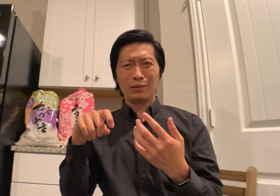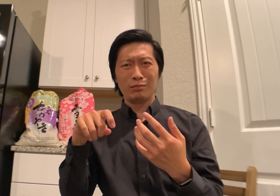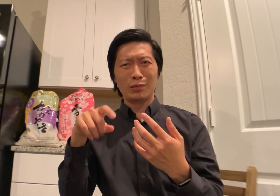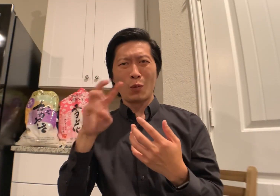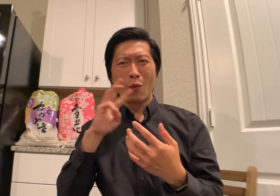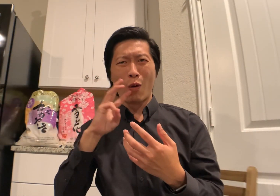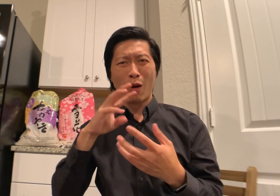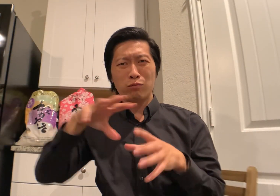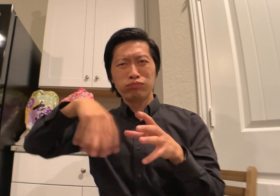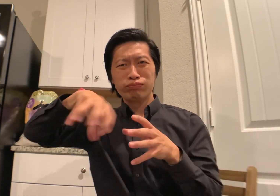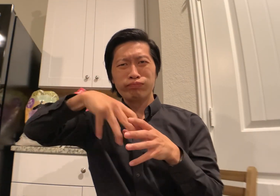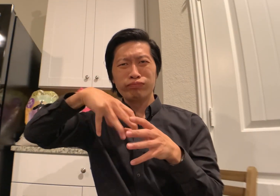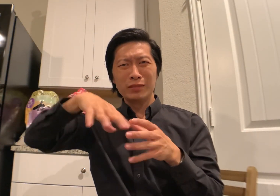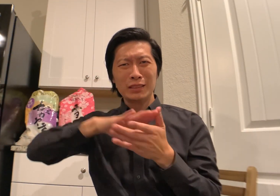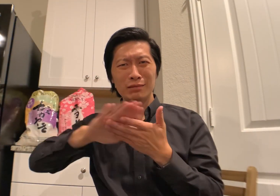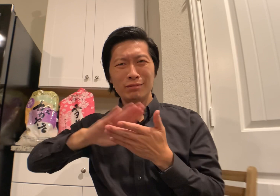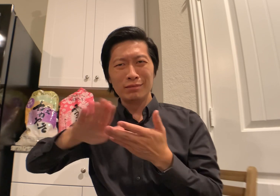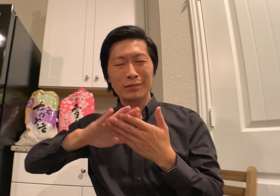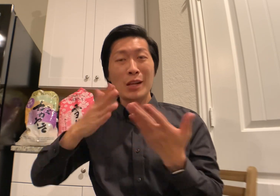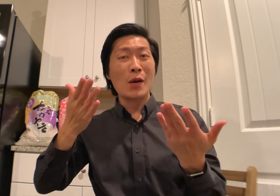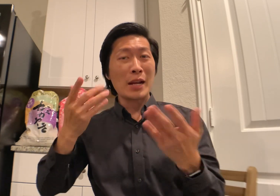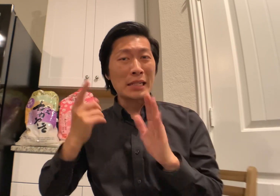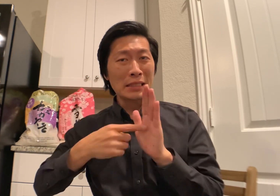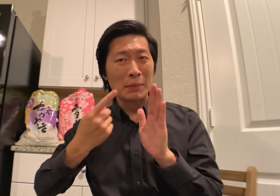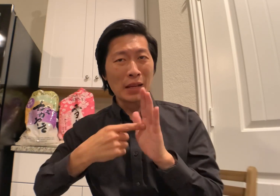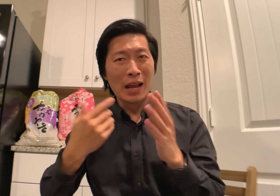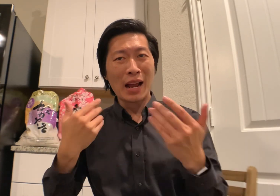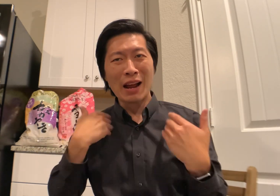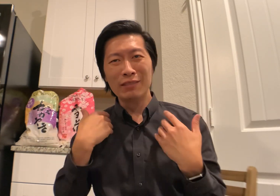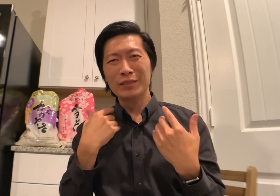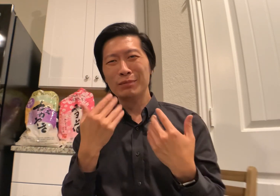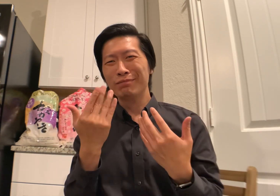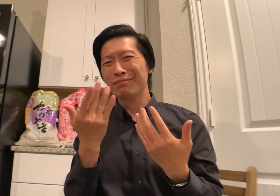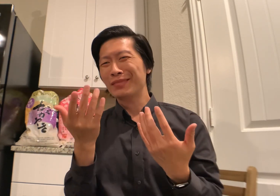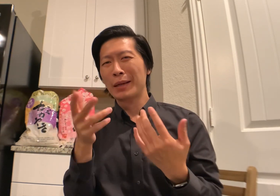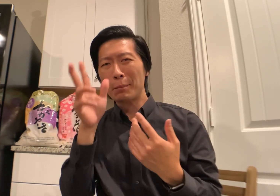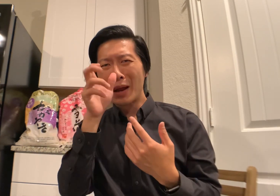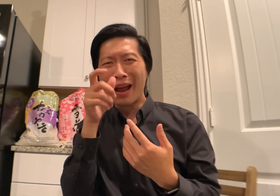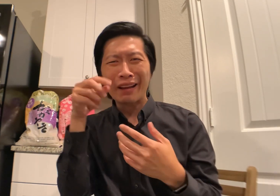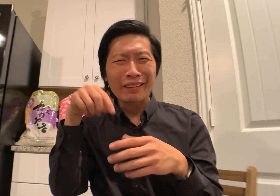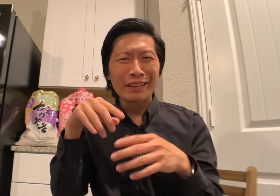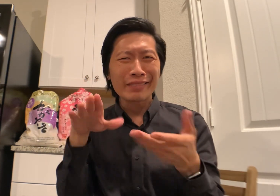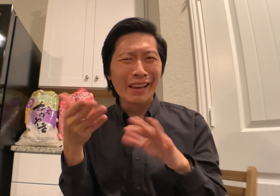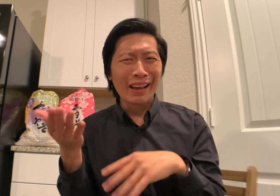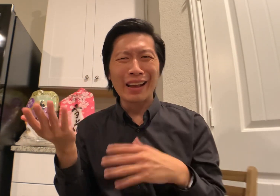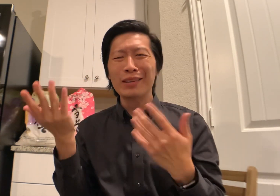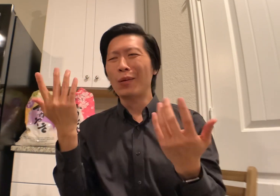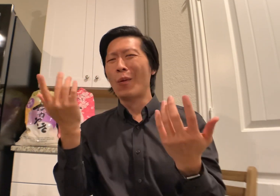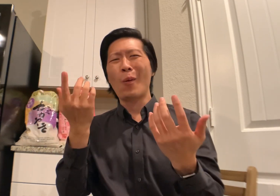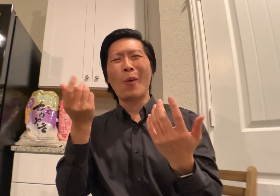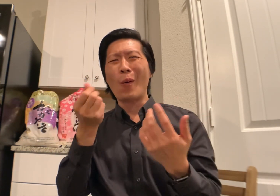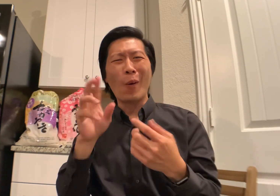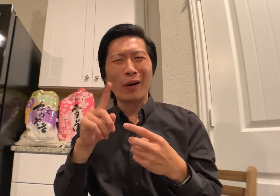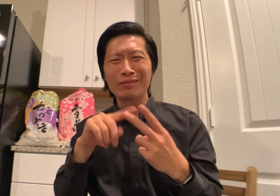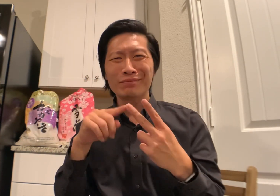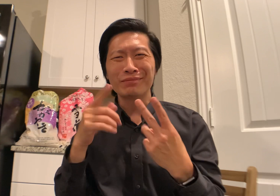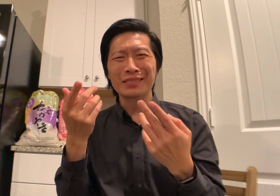So now you might be wondering why I washed my rice. Well, sometimes there may be dead bugs in